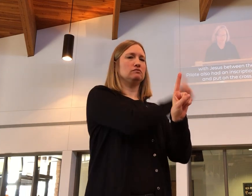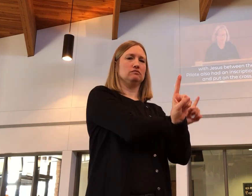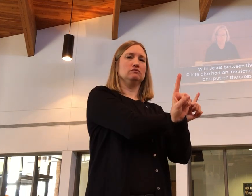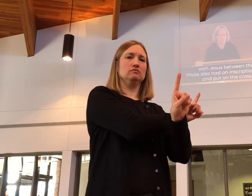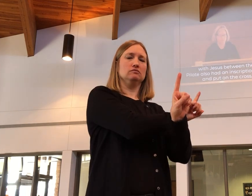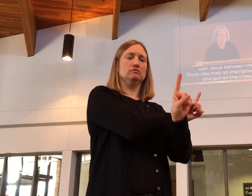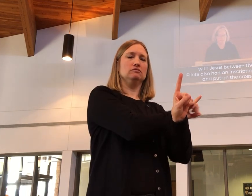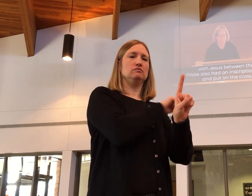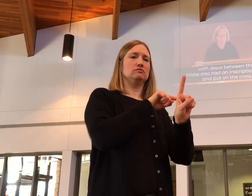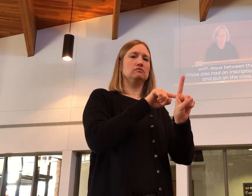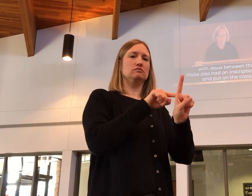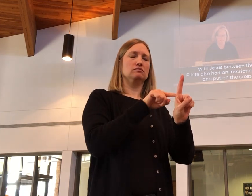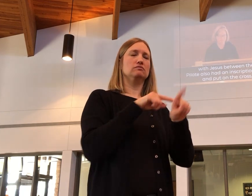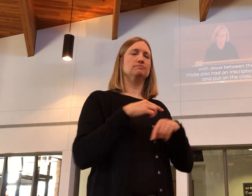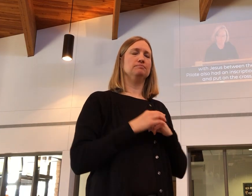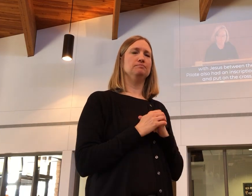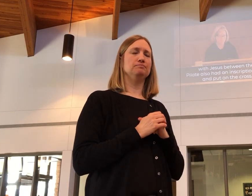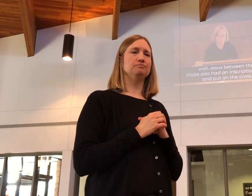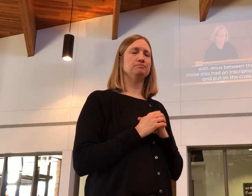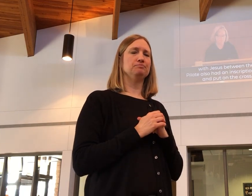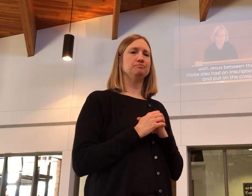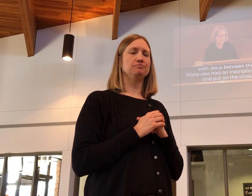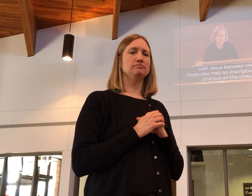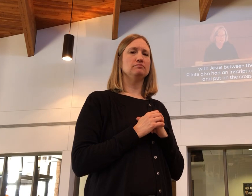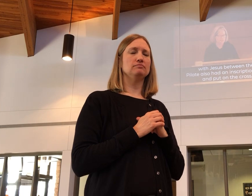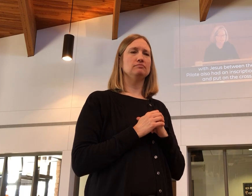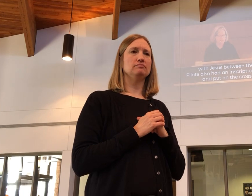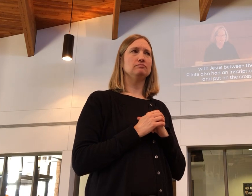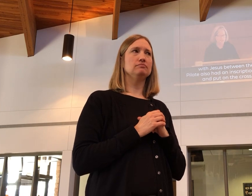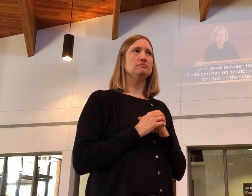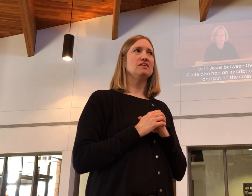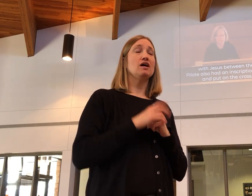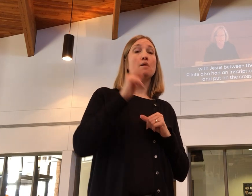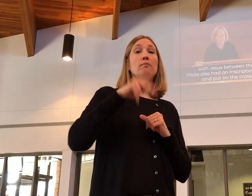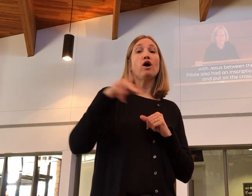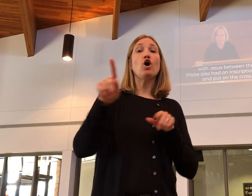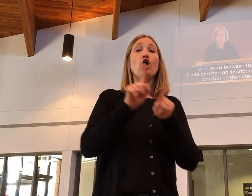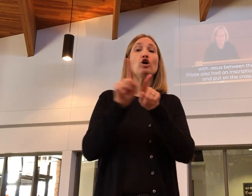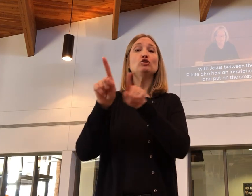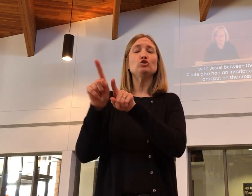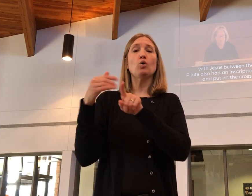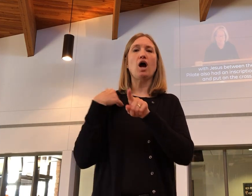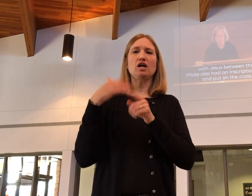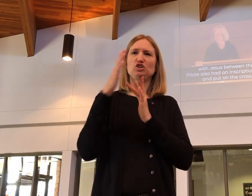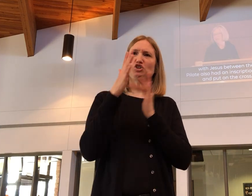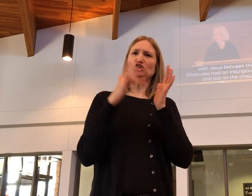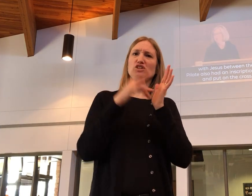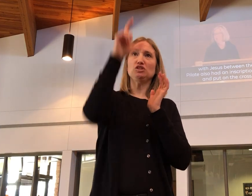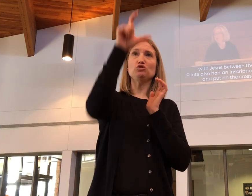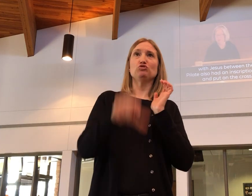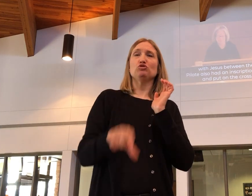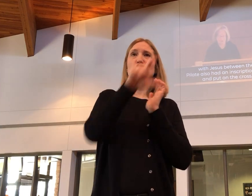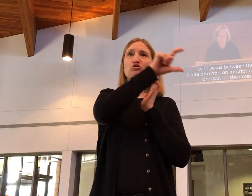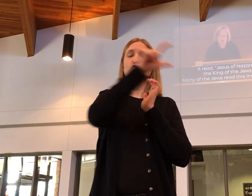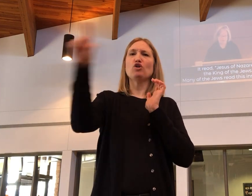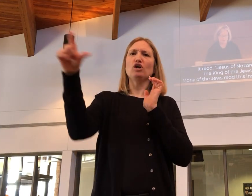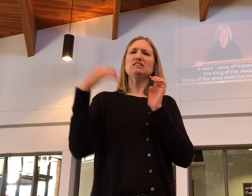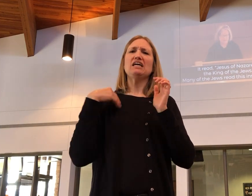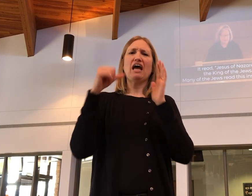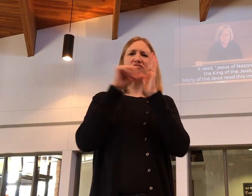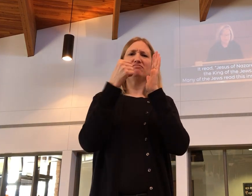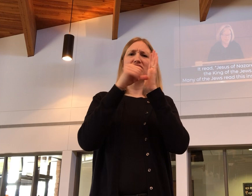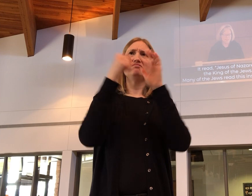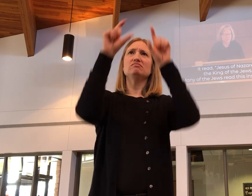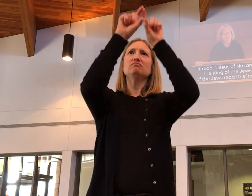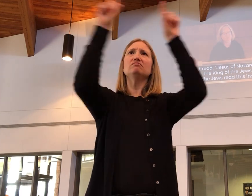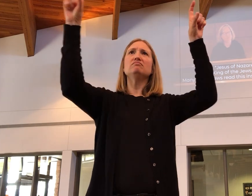side, with Jesus between them. Pilate also had an inscription written and put on the cross.